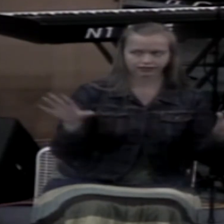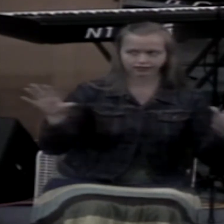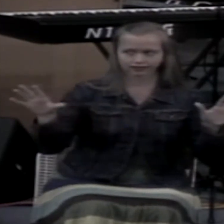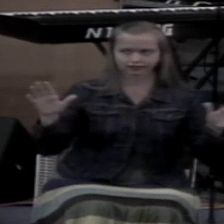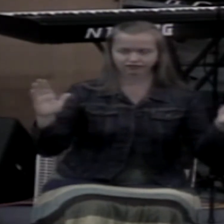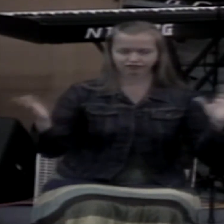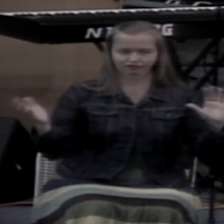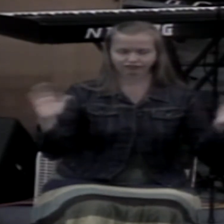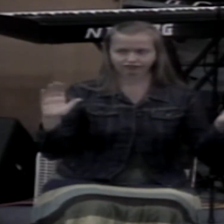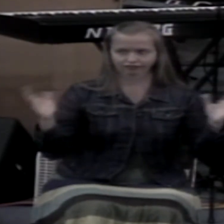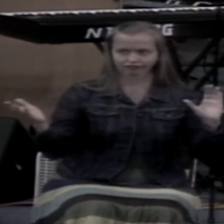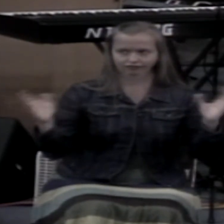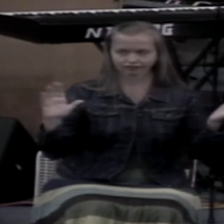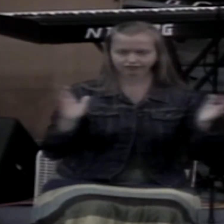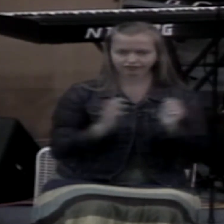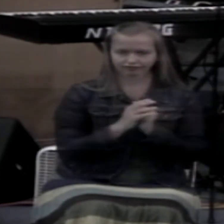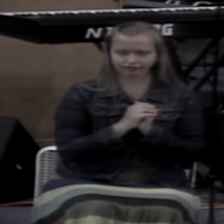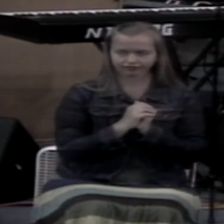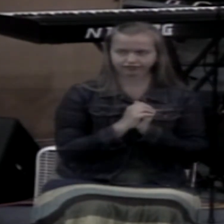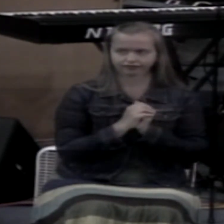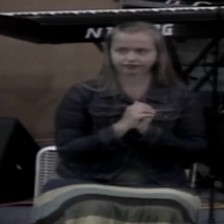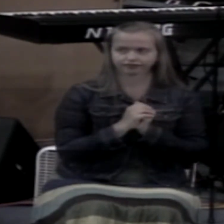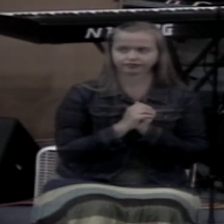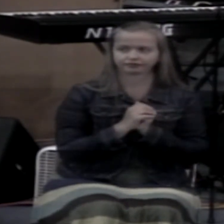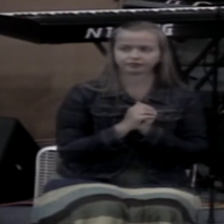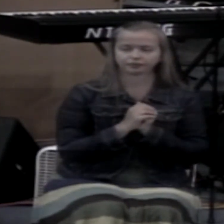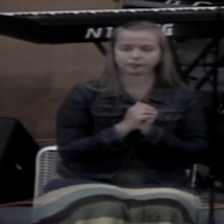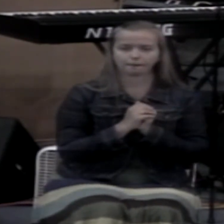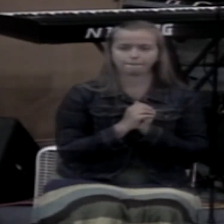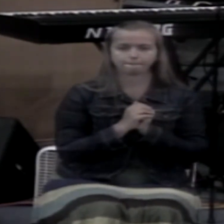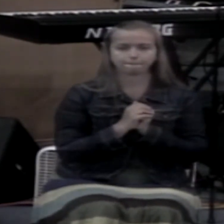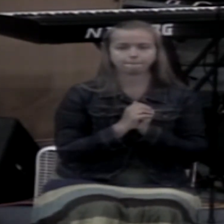over the subordinate anytime he wants to.